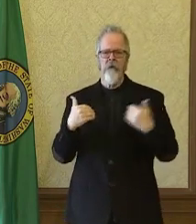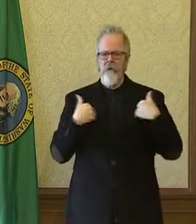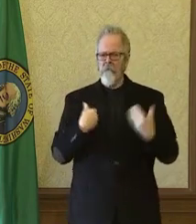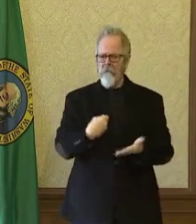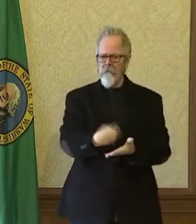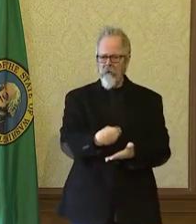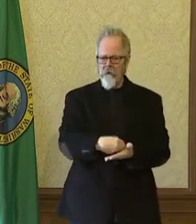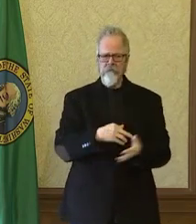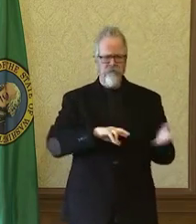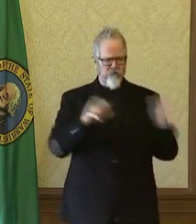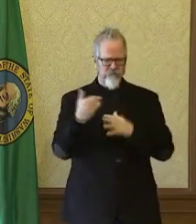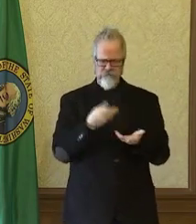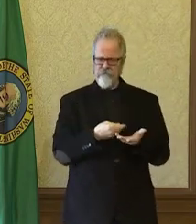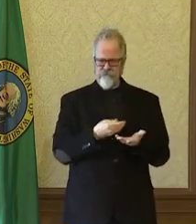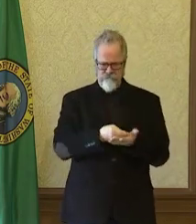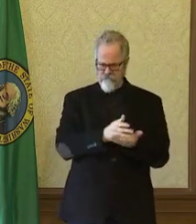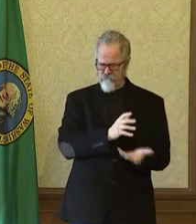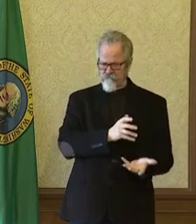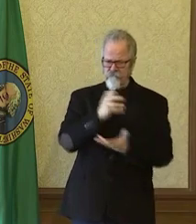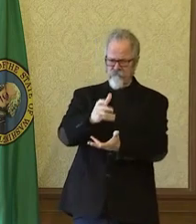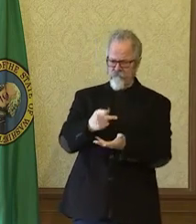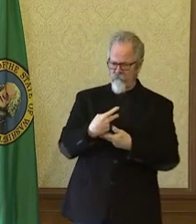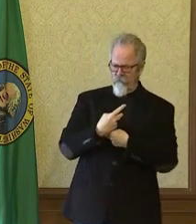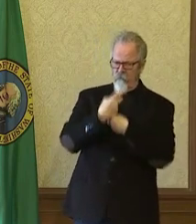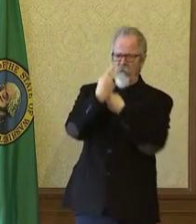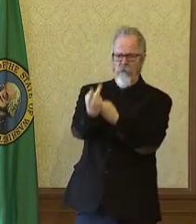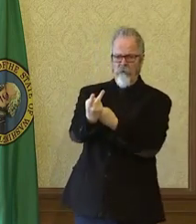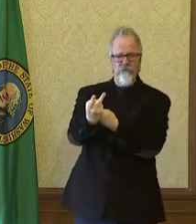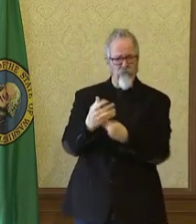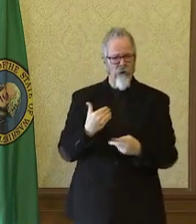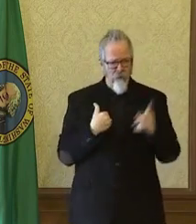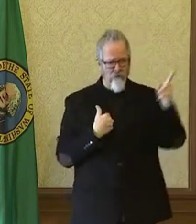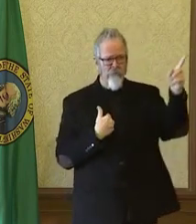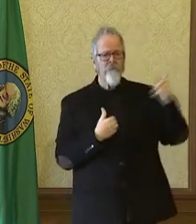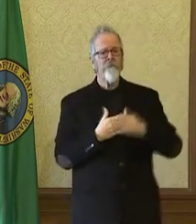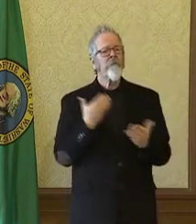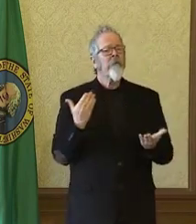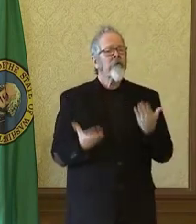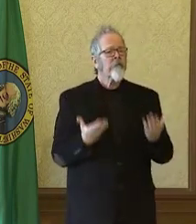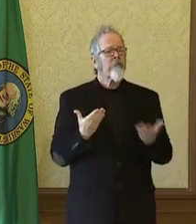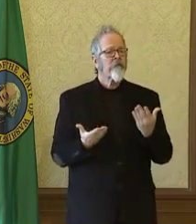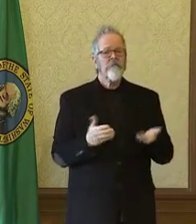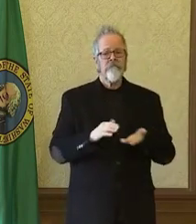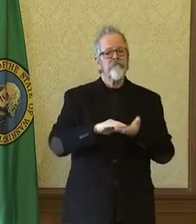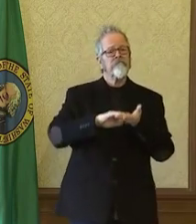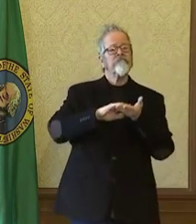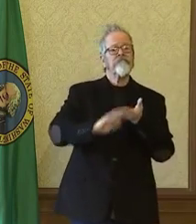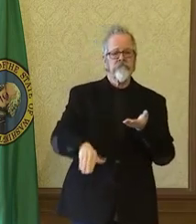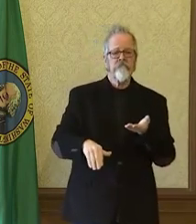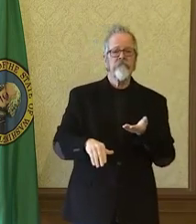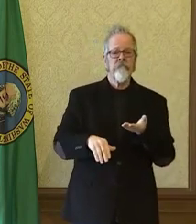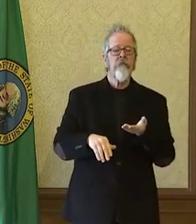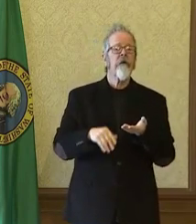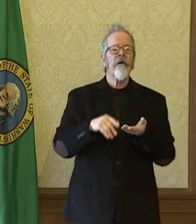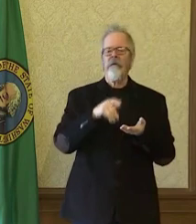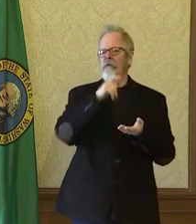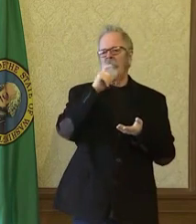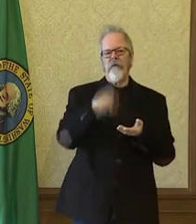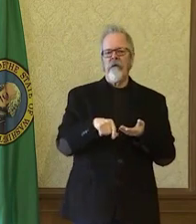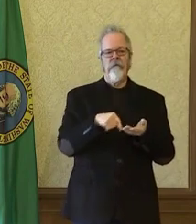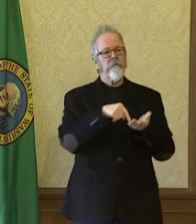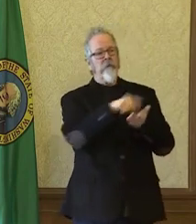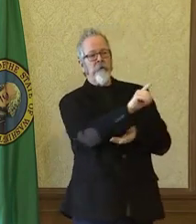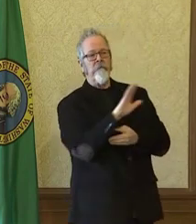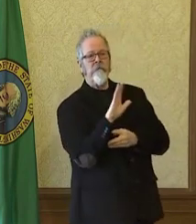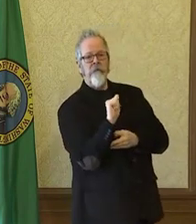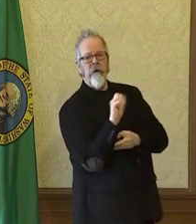an SBA disaster declaration in early March. That opened the door to these benefits. Beginning last Friday,